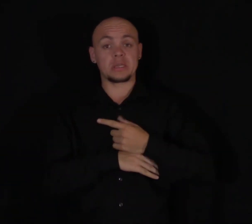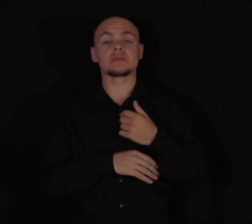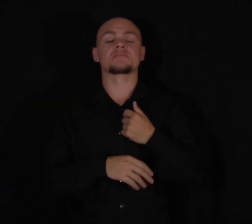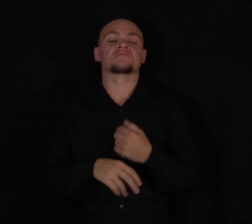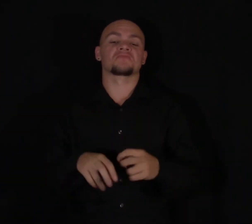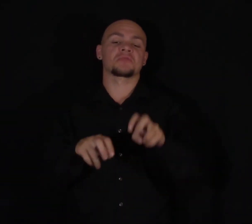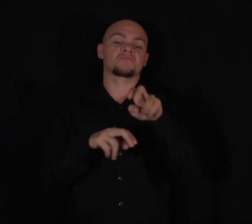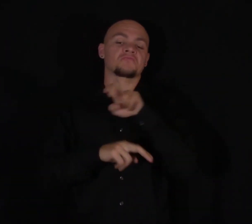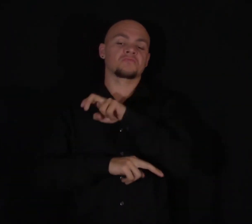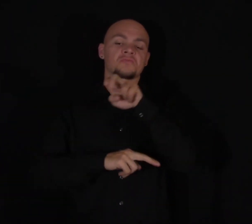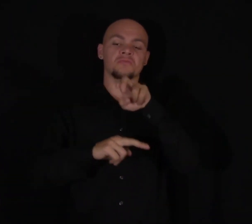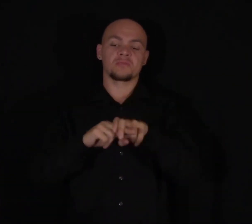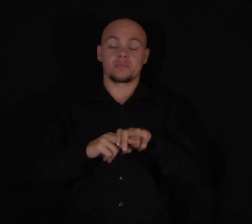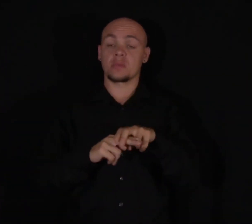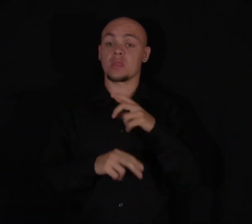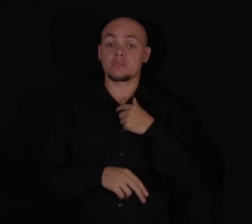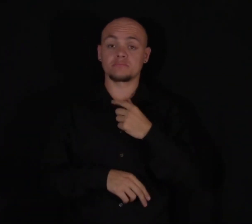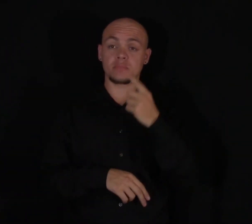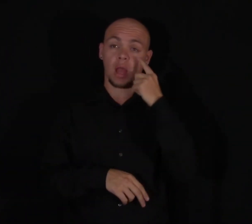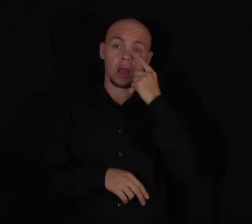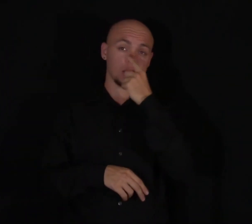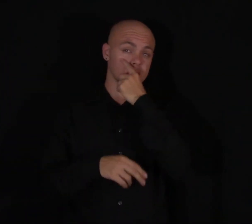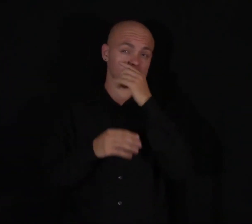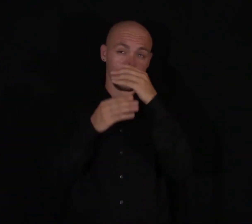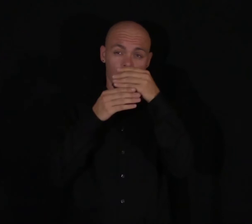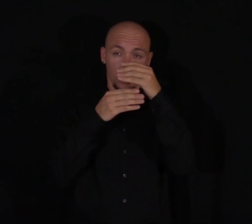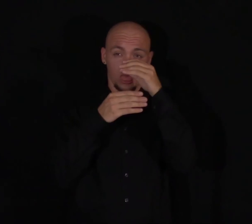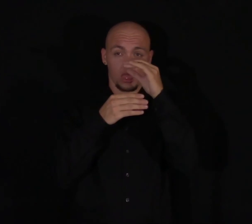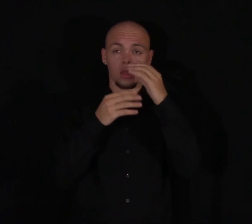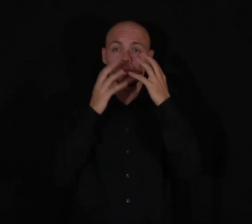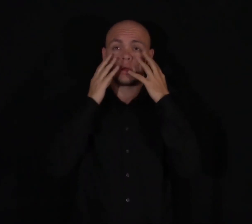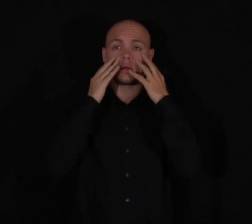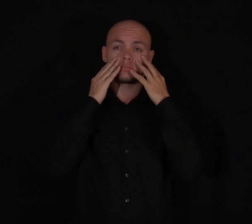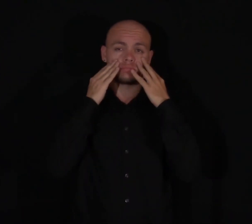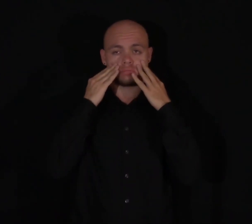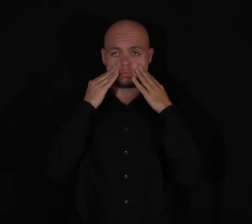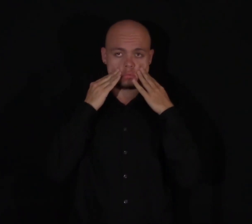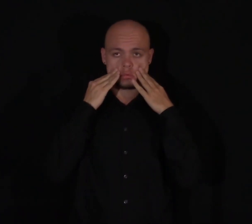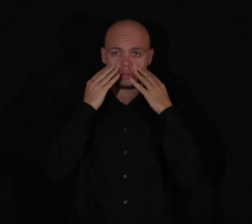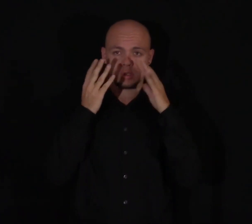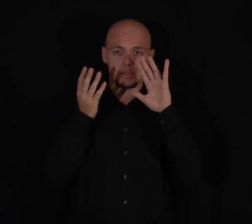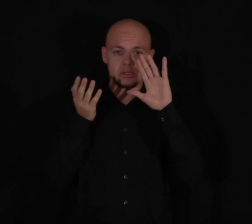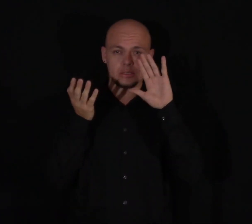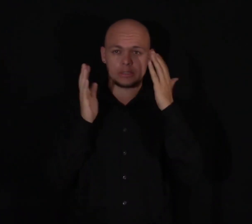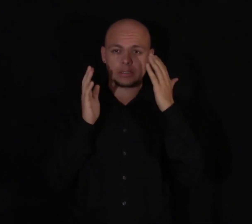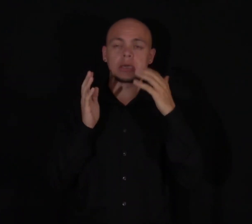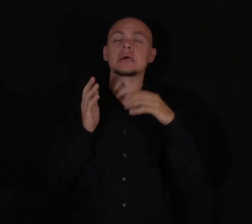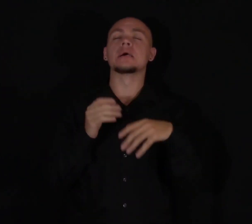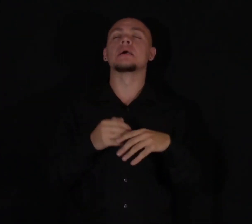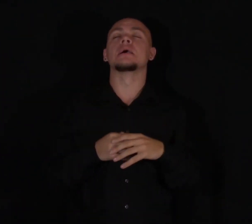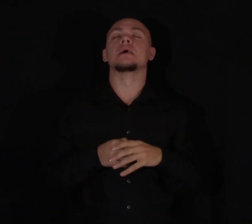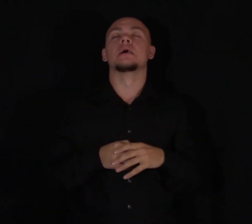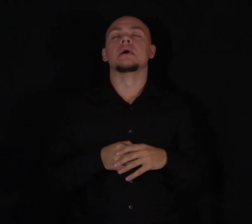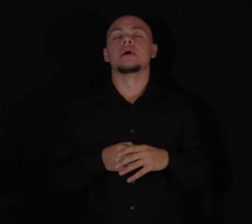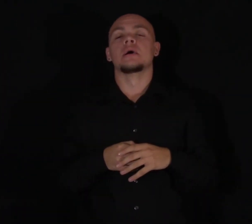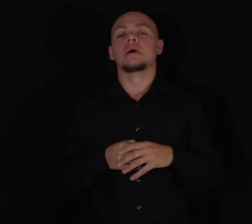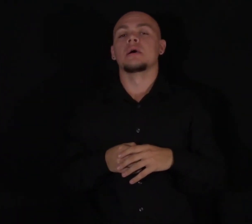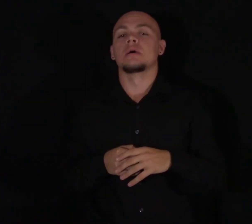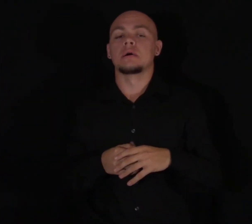chair, my eyes half open and my cheeks livid like those in death. I was overcome by gloom and misery,